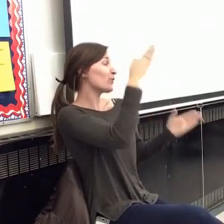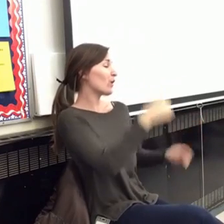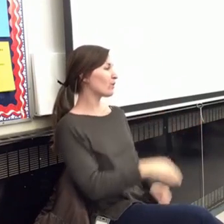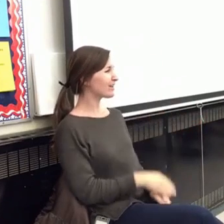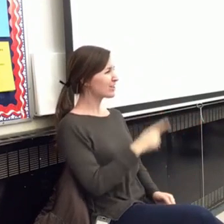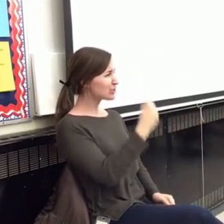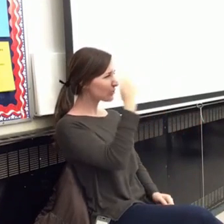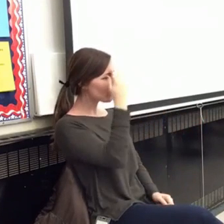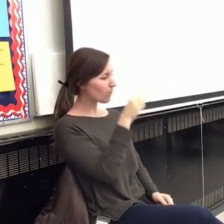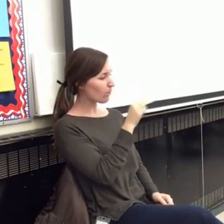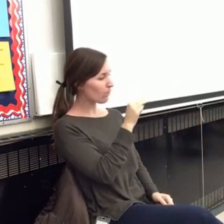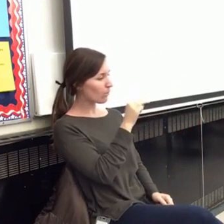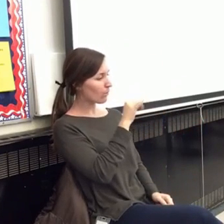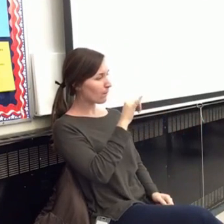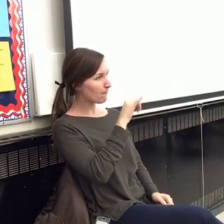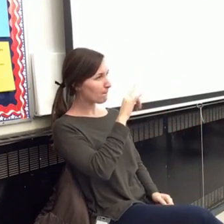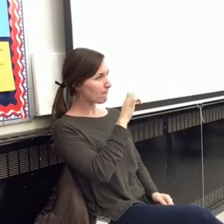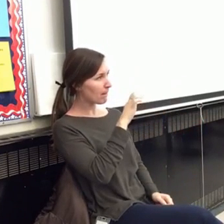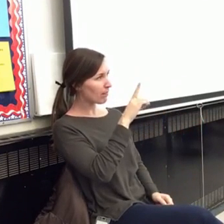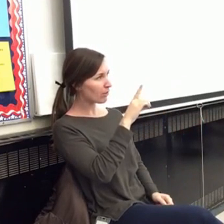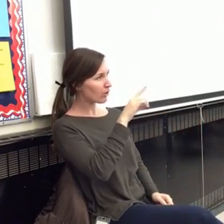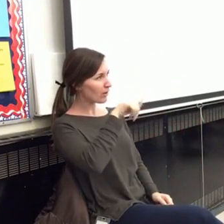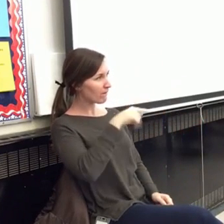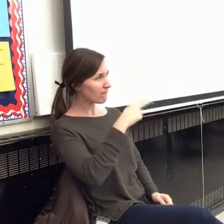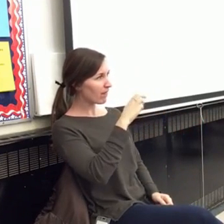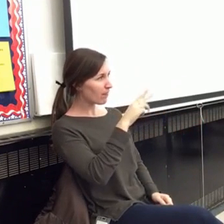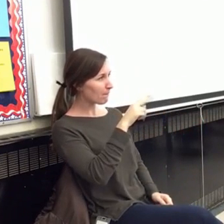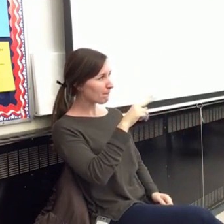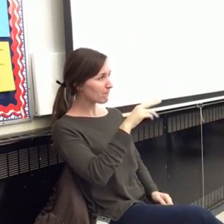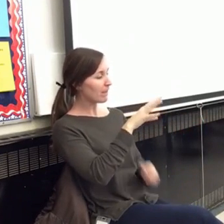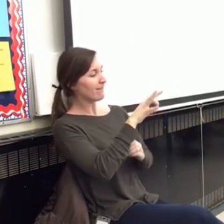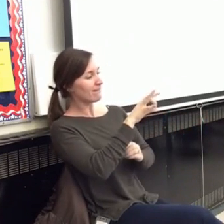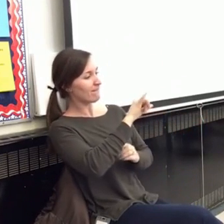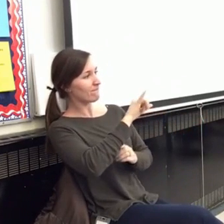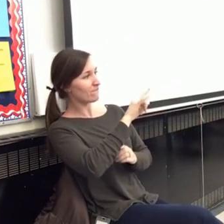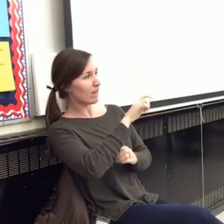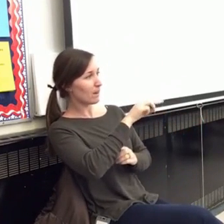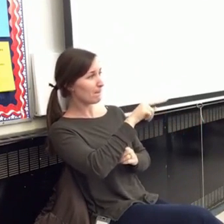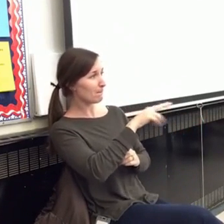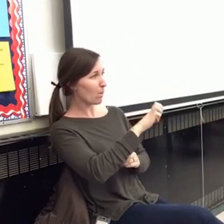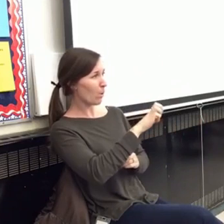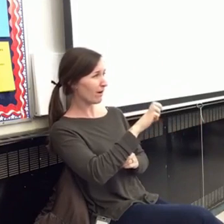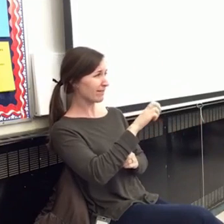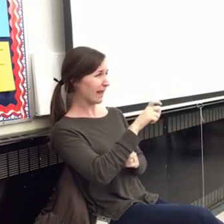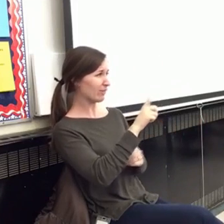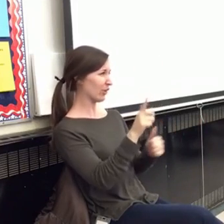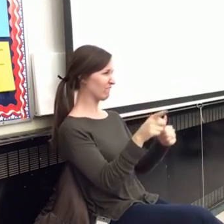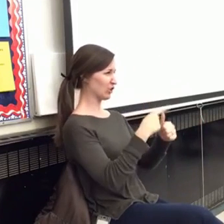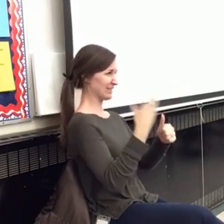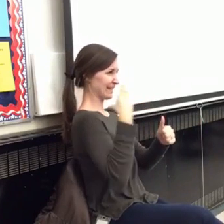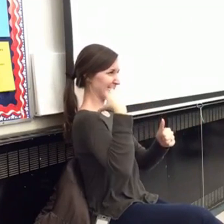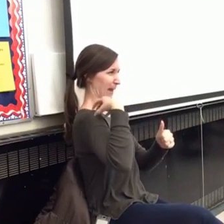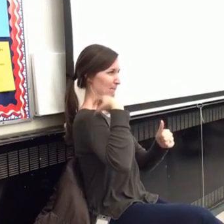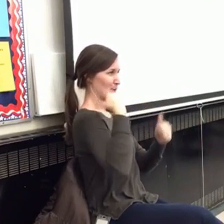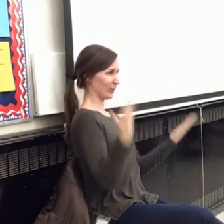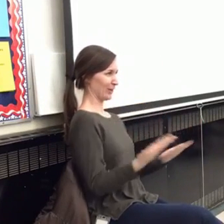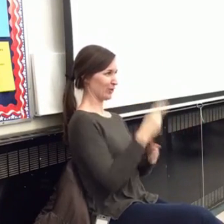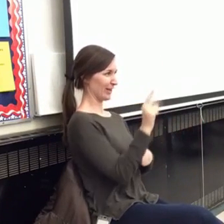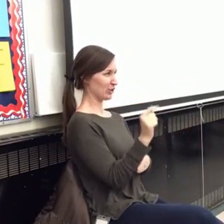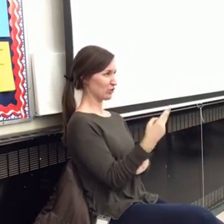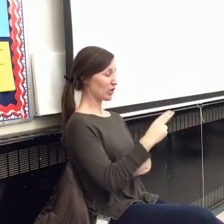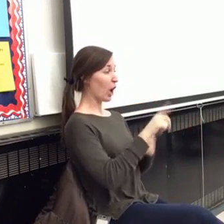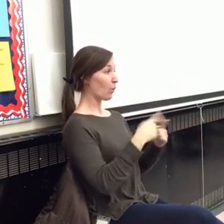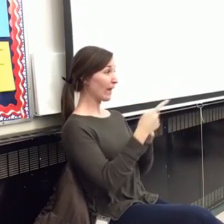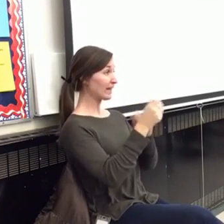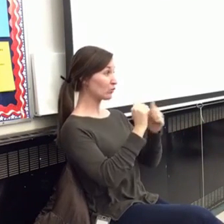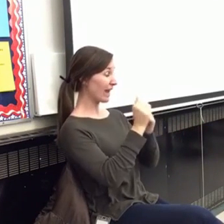Millard Fillmore, first capital of Utah and stuff like that? When he re-ran for president for a second time, he actually